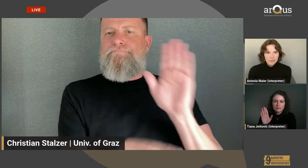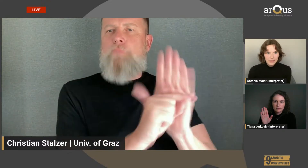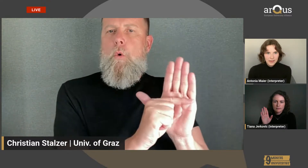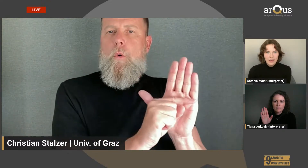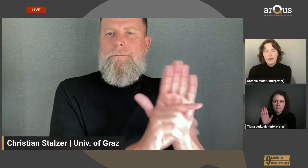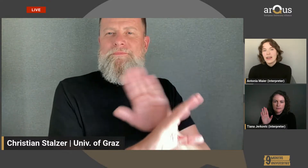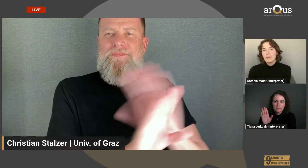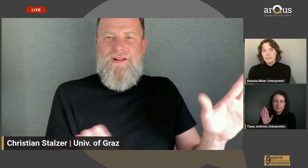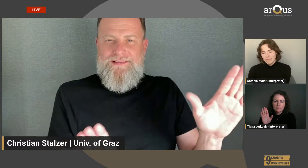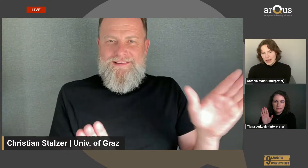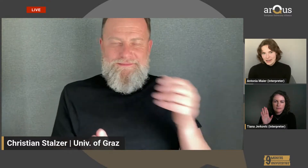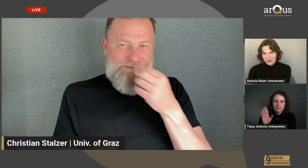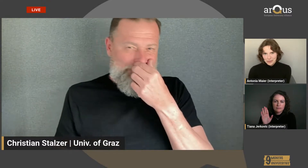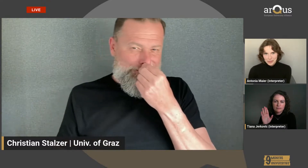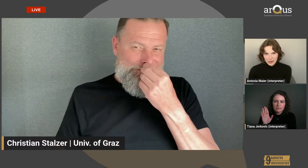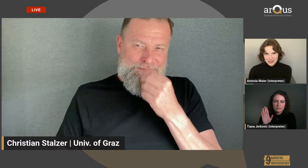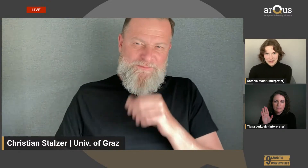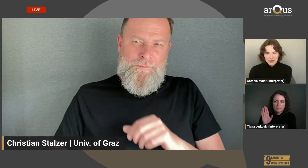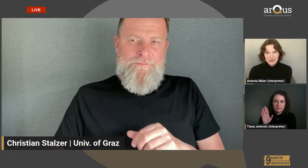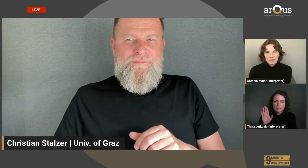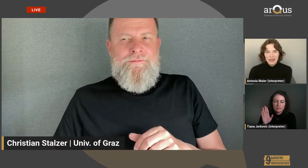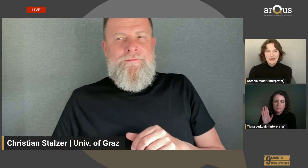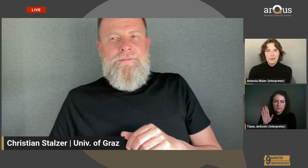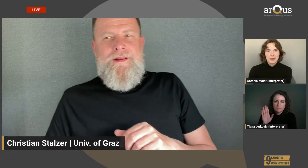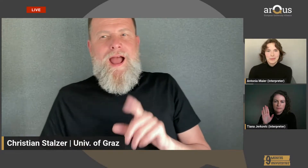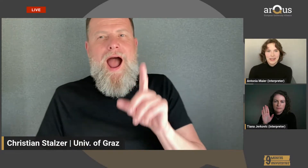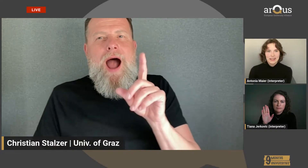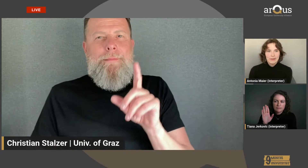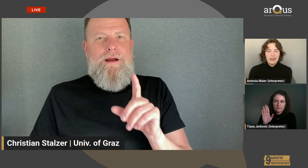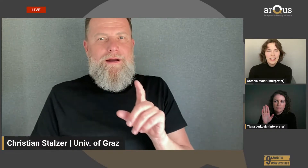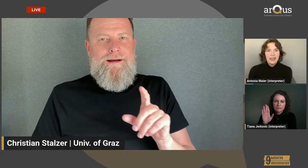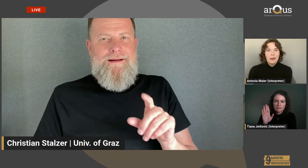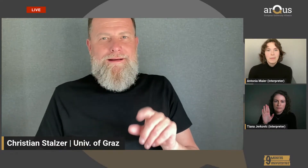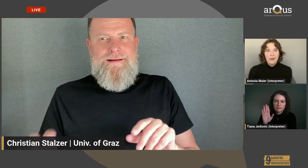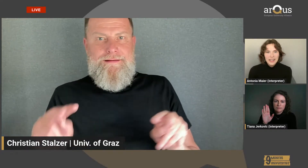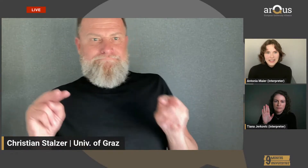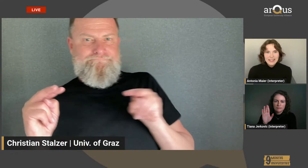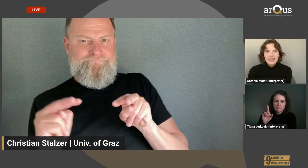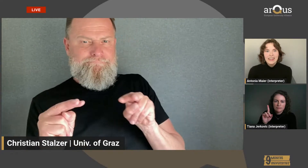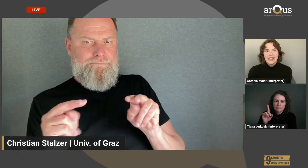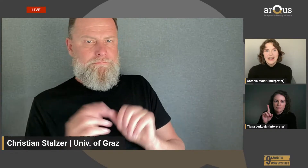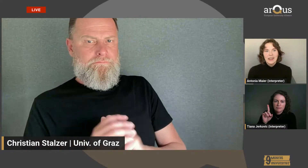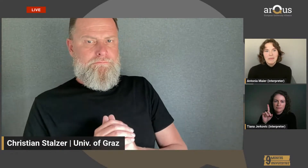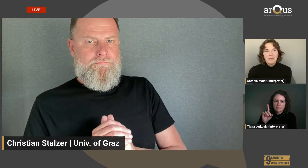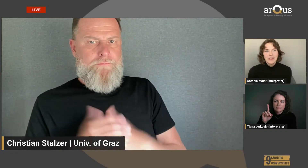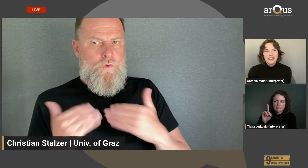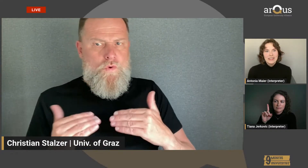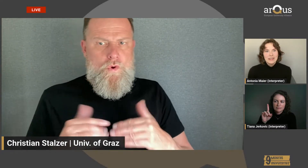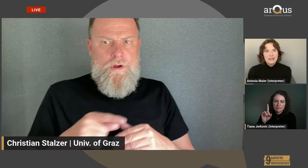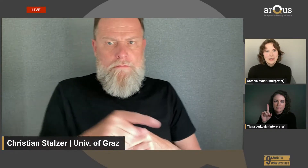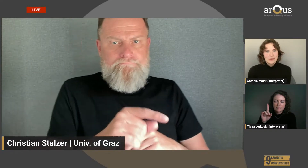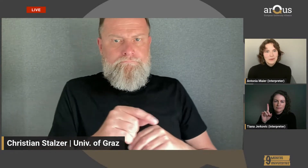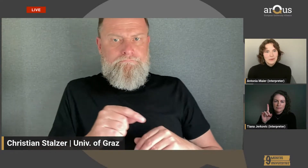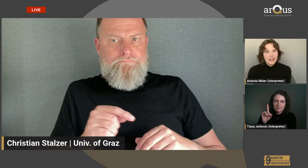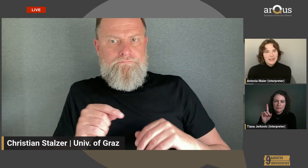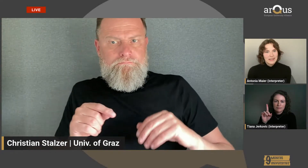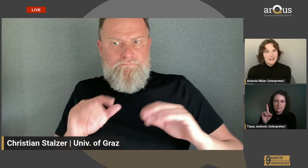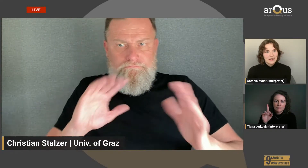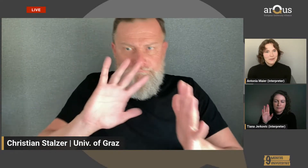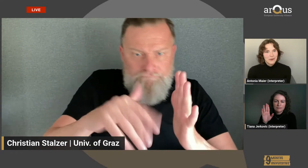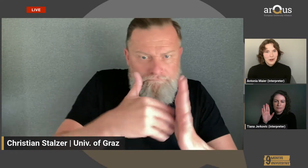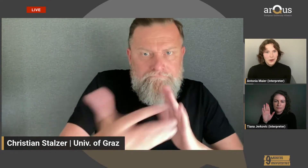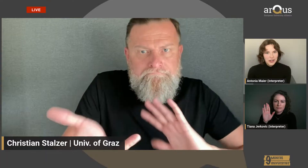in, a medical box, also a medical perspective, but it is